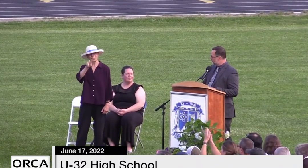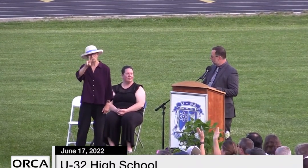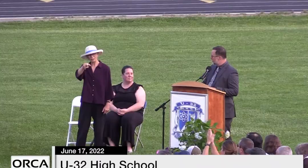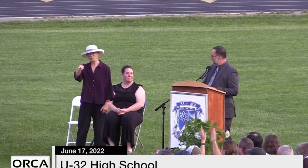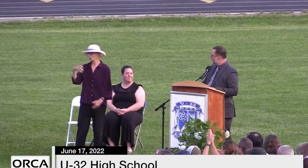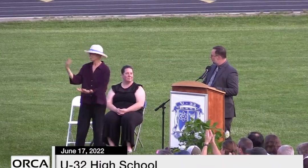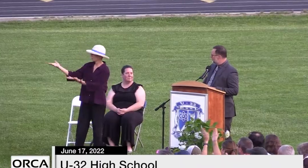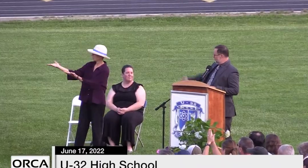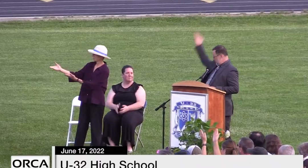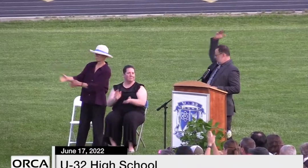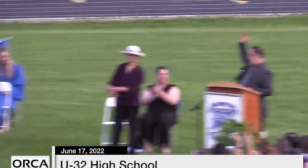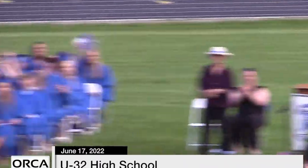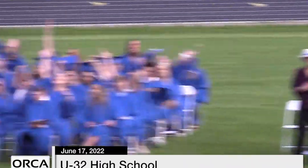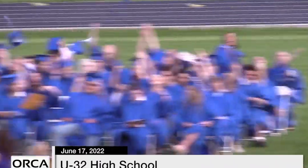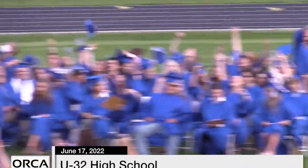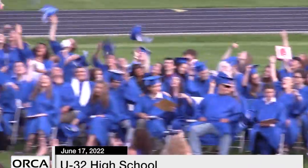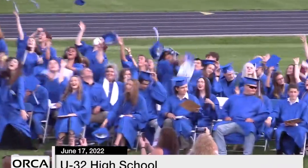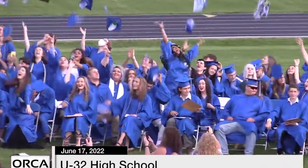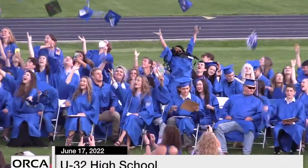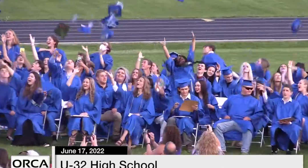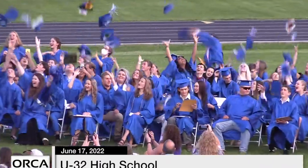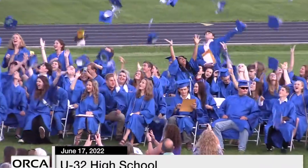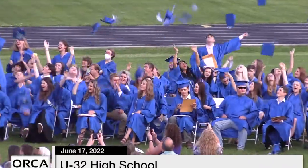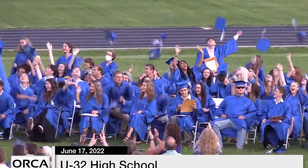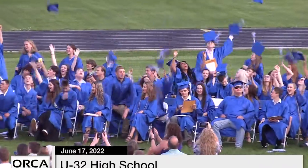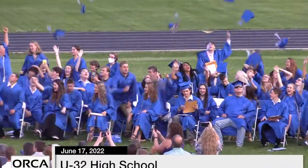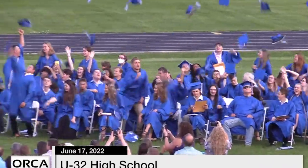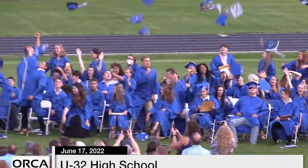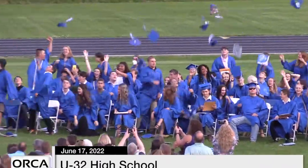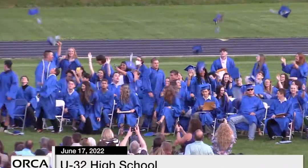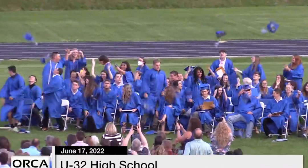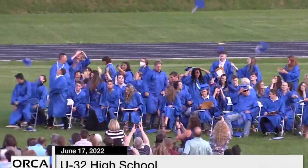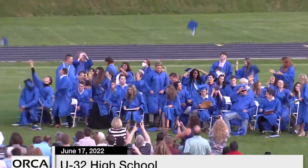2022. Stand up, let's go.